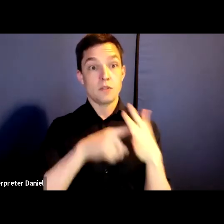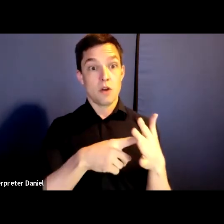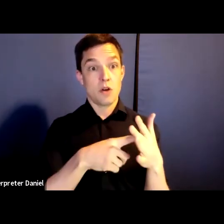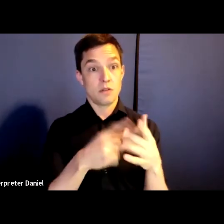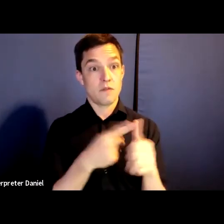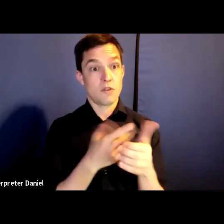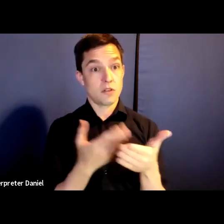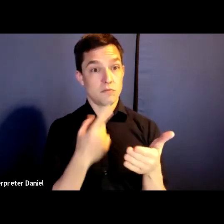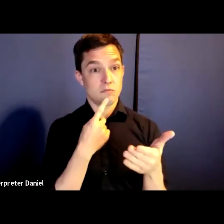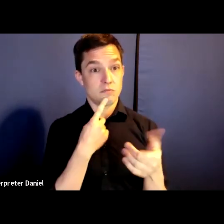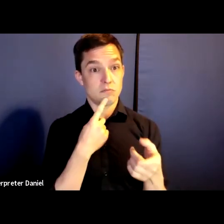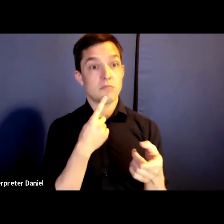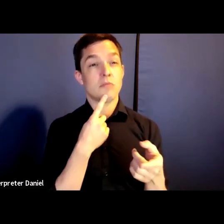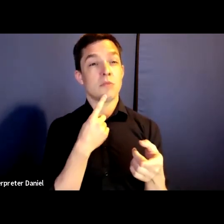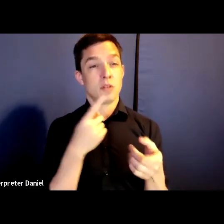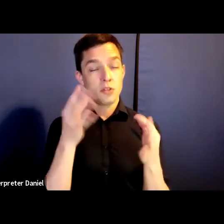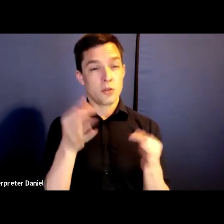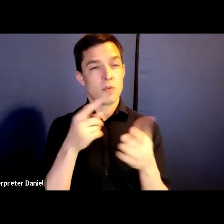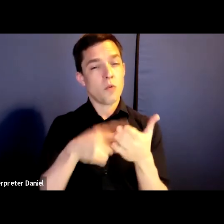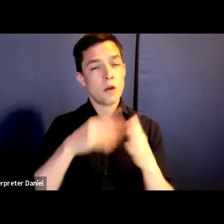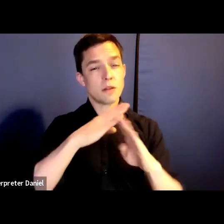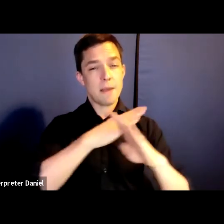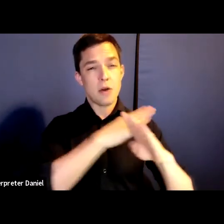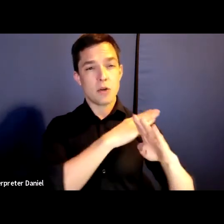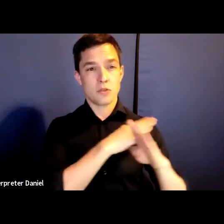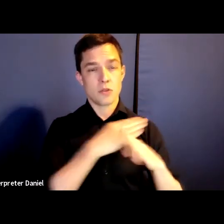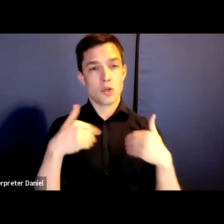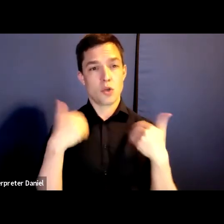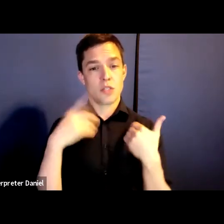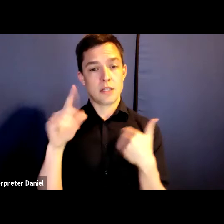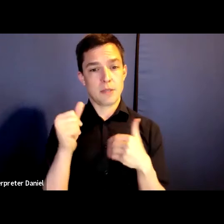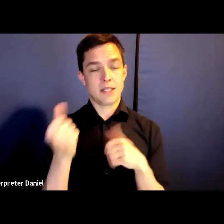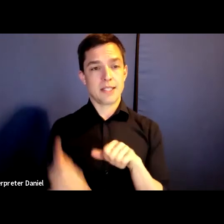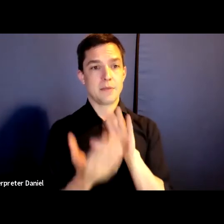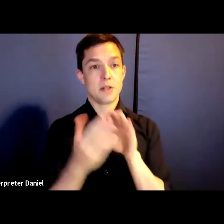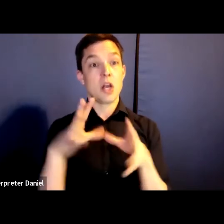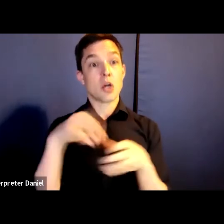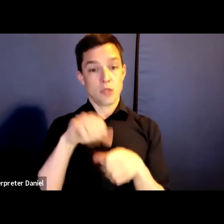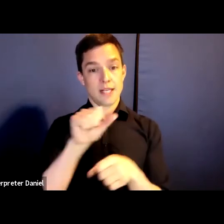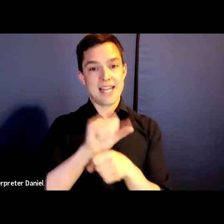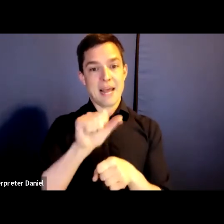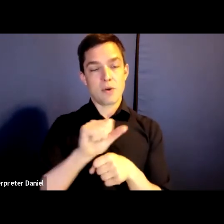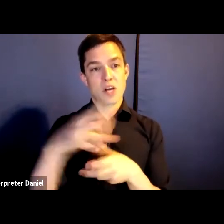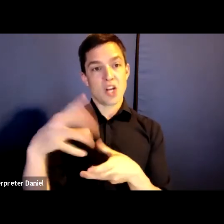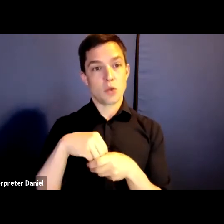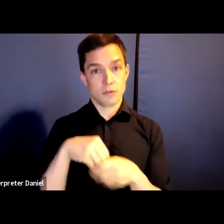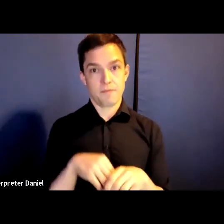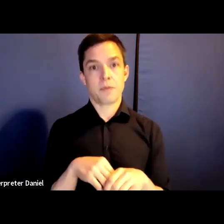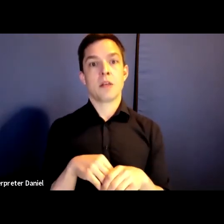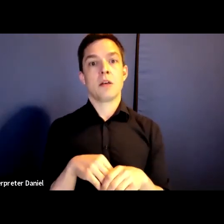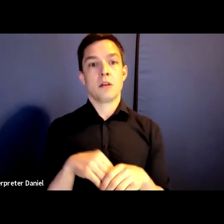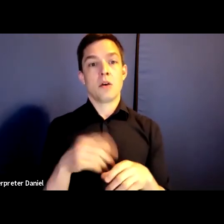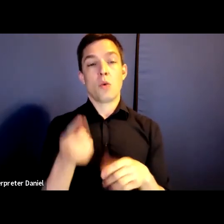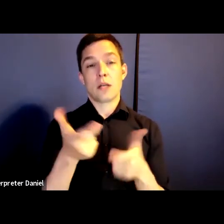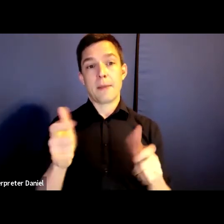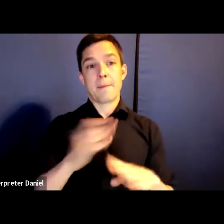did was determine what barriers youth with disability face in terms of labor inclusion. And we realized that one of the main barriers